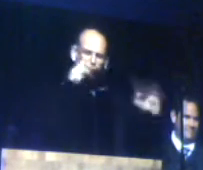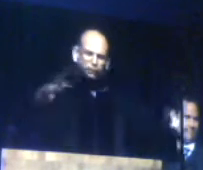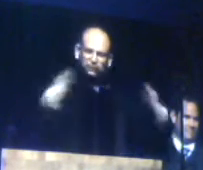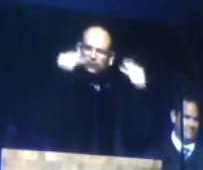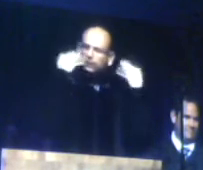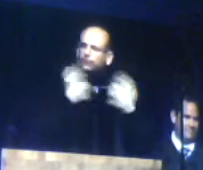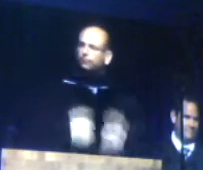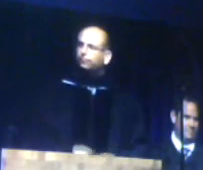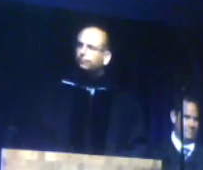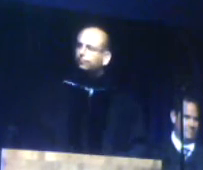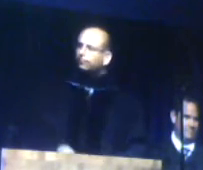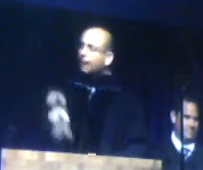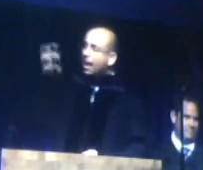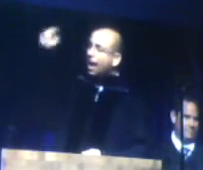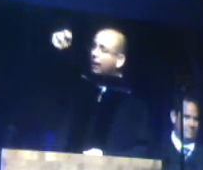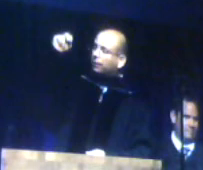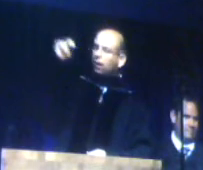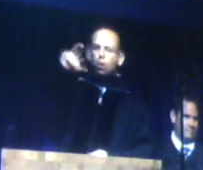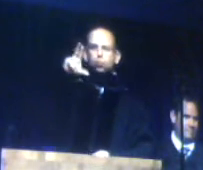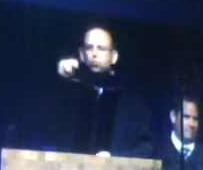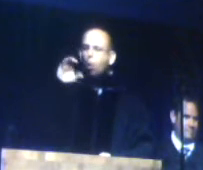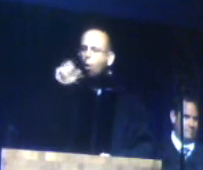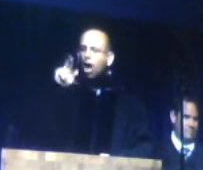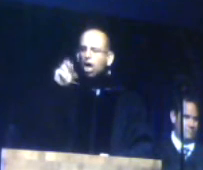on the world for all to see. N.